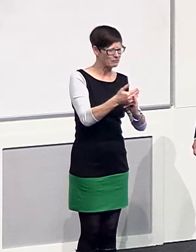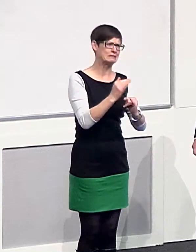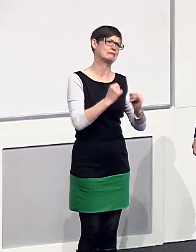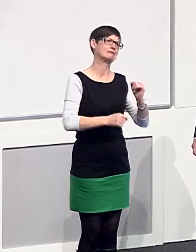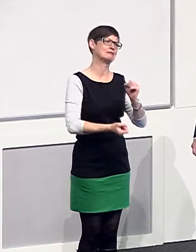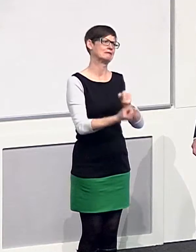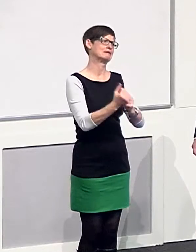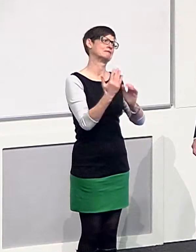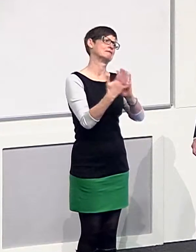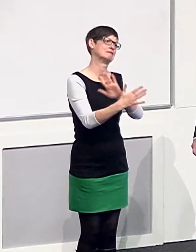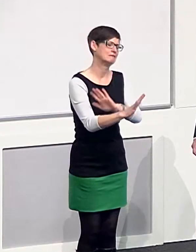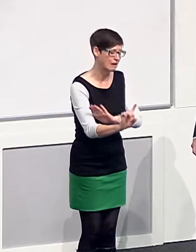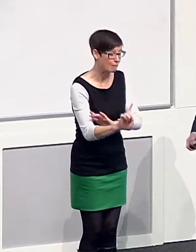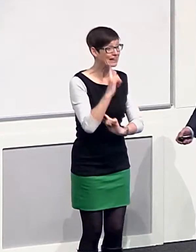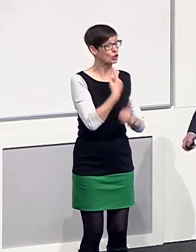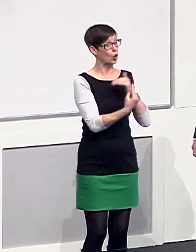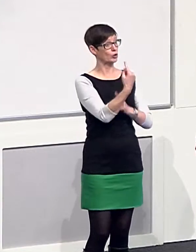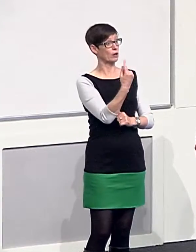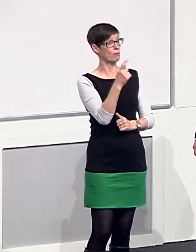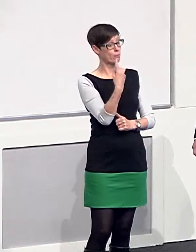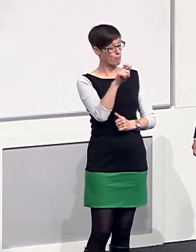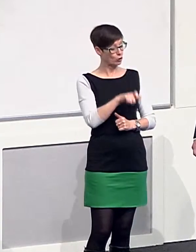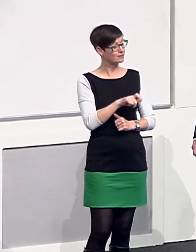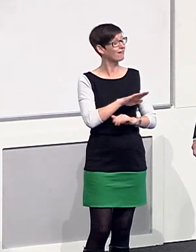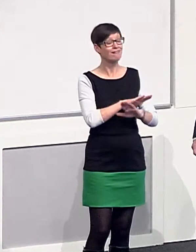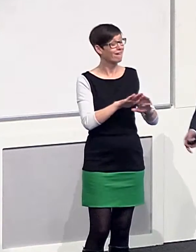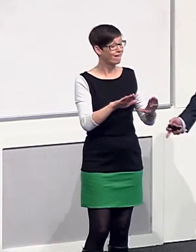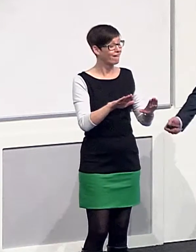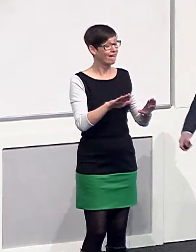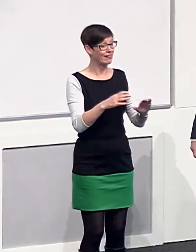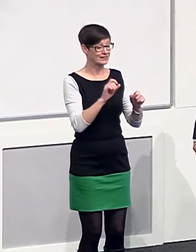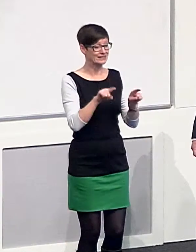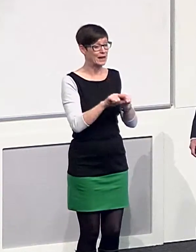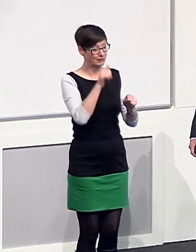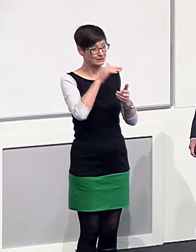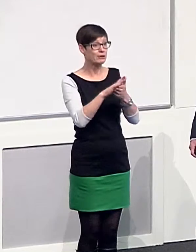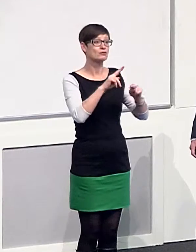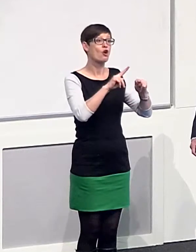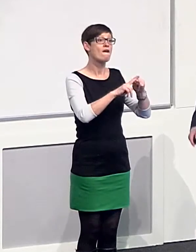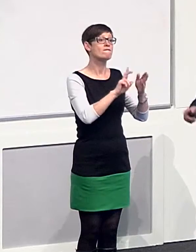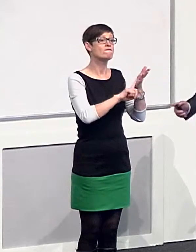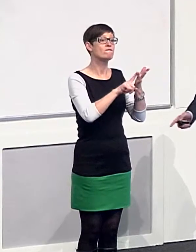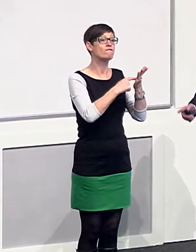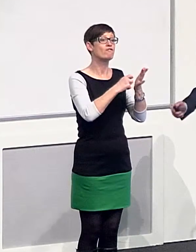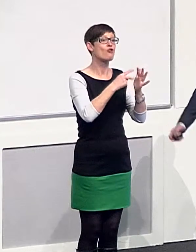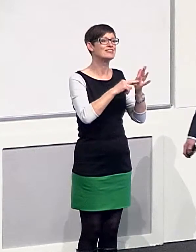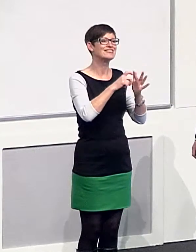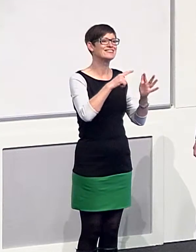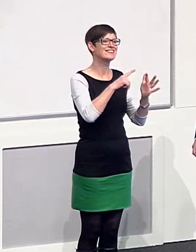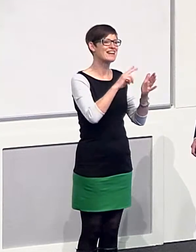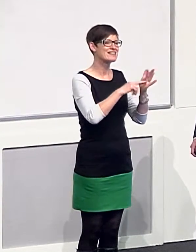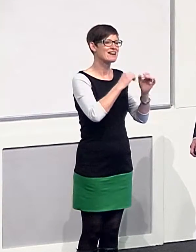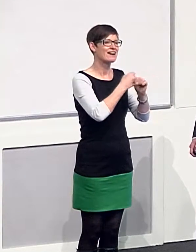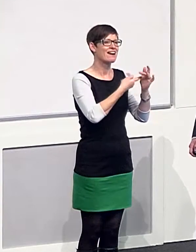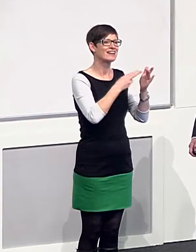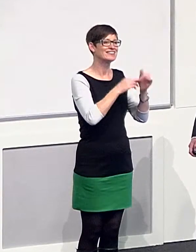who had that experience. Florence Nightingale was very much involved in league tables. She obviously did well. Ernest Codman did exactly the same thing in the